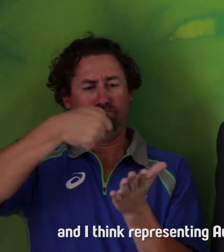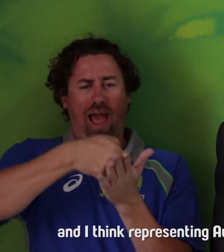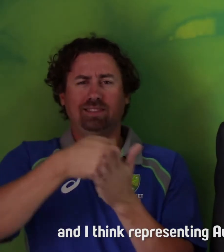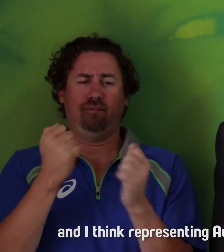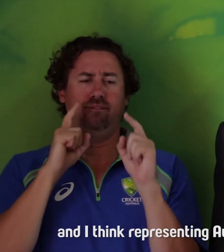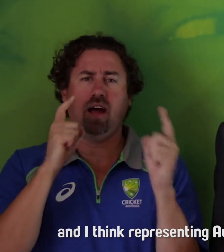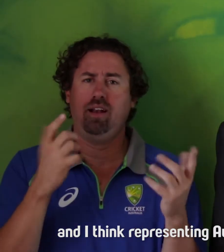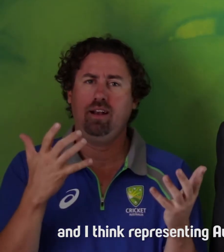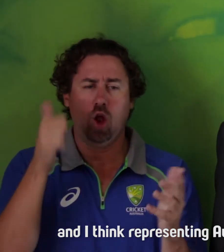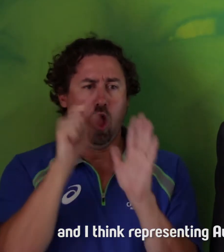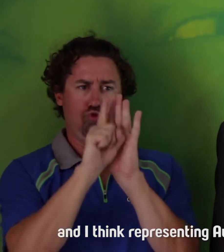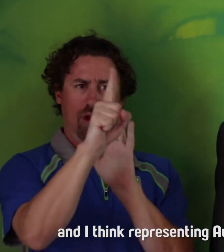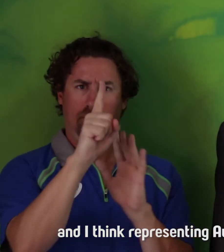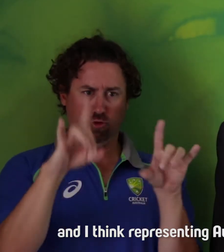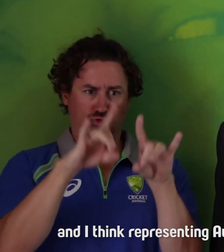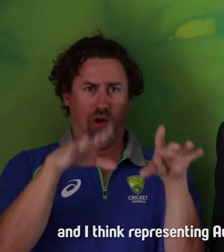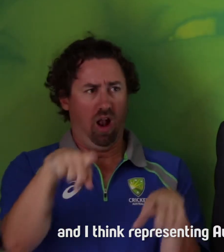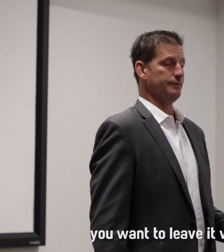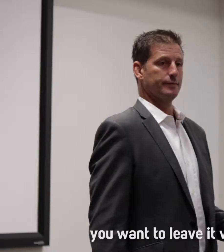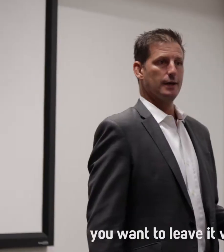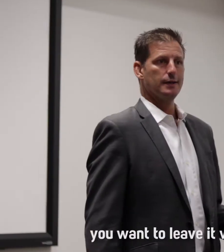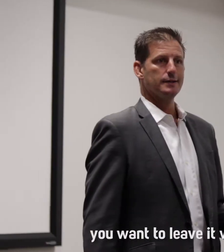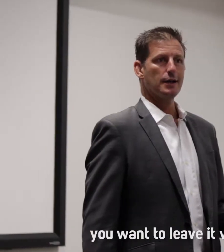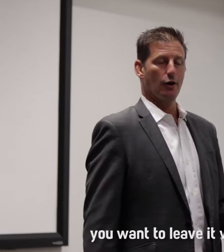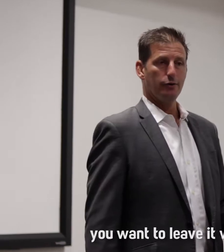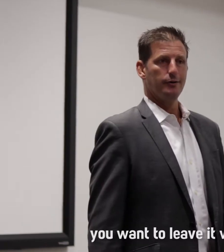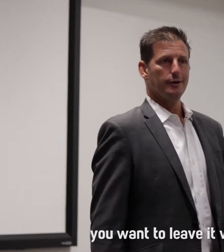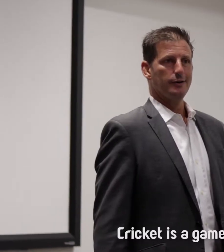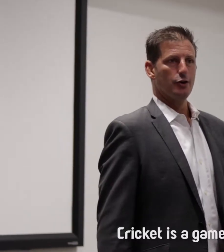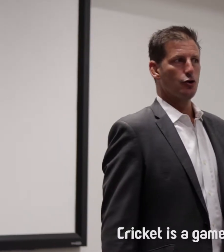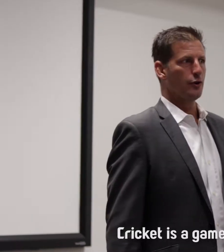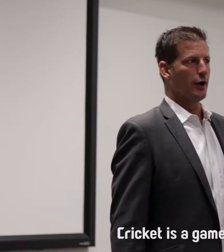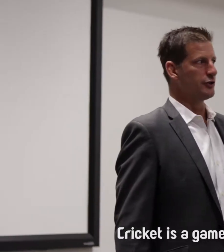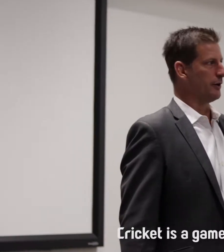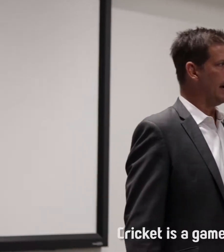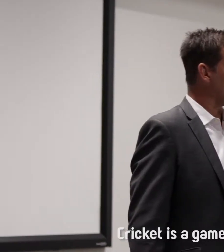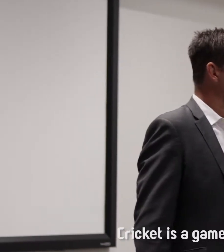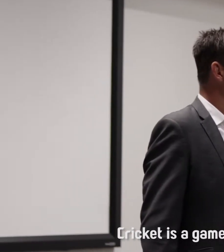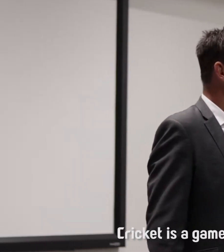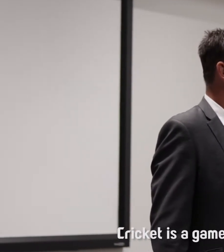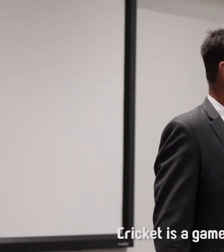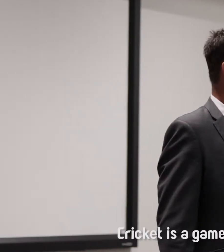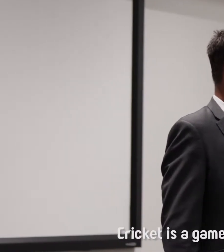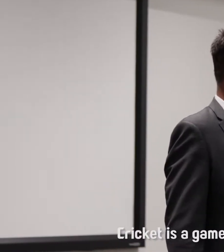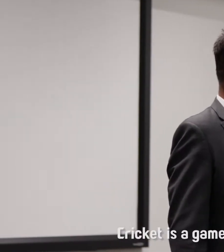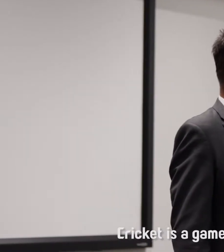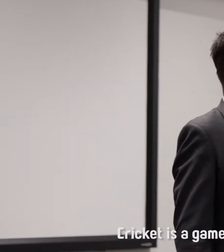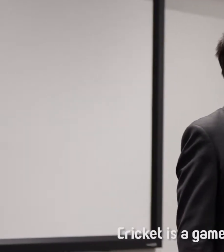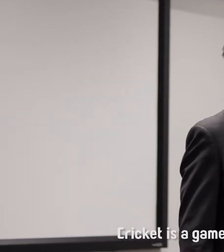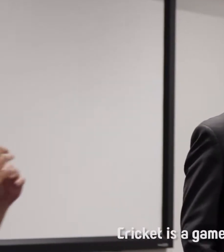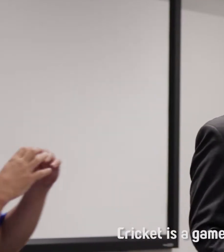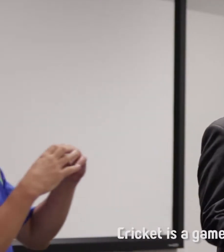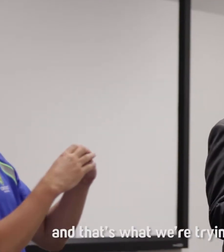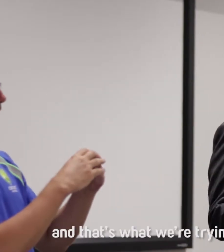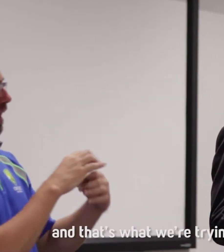representing Australia, whilst being a dream, you want to leave it with the best memories. Yeah, well, cricket is a game for all